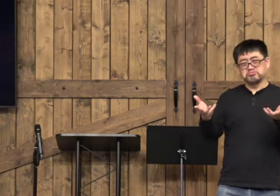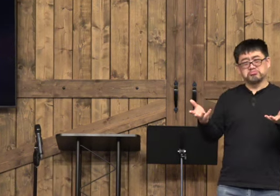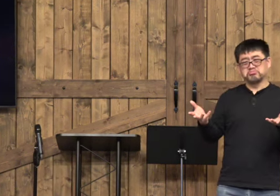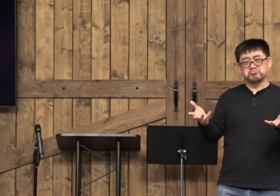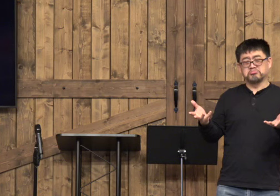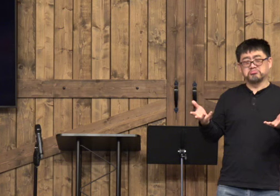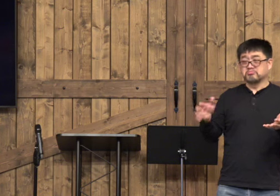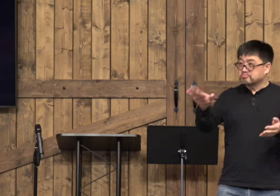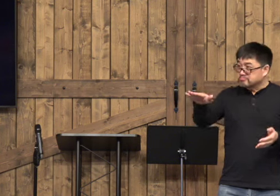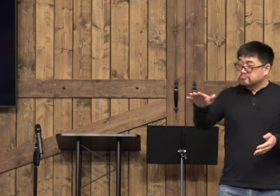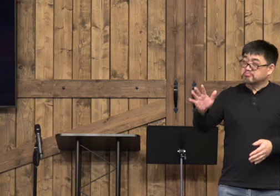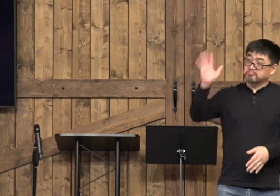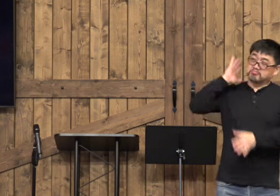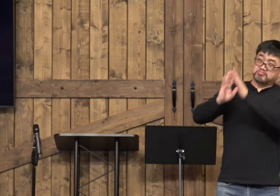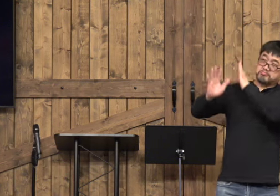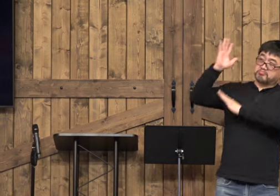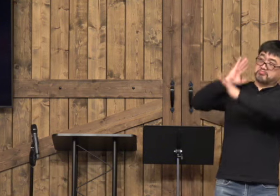It shouldn't even surprise you, so why are you surprised?